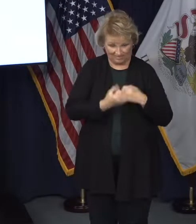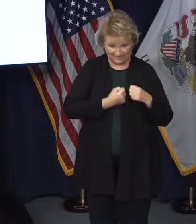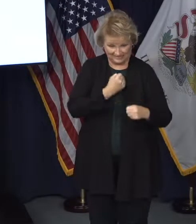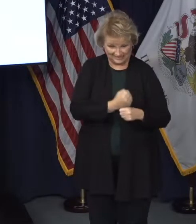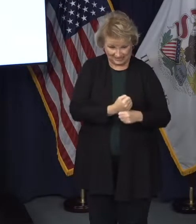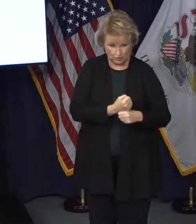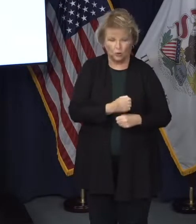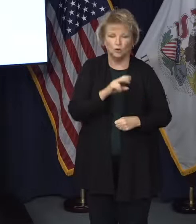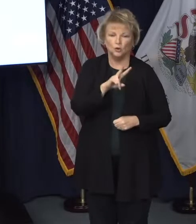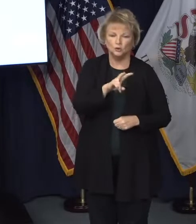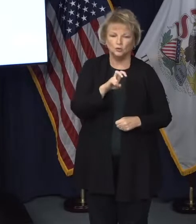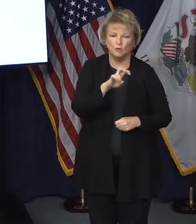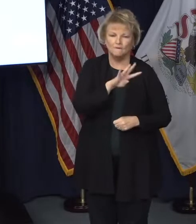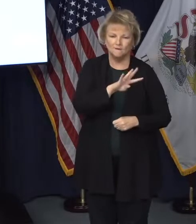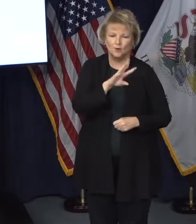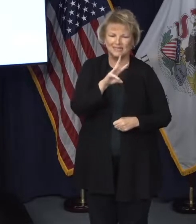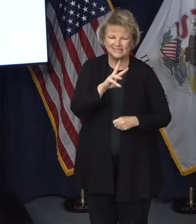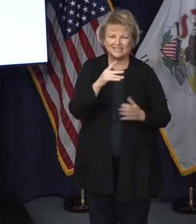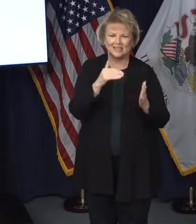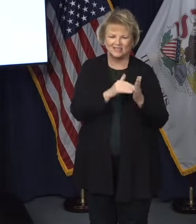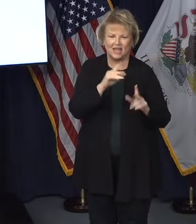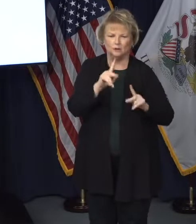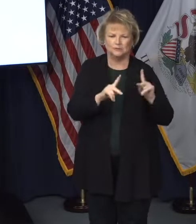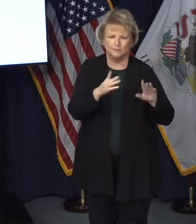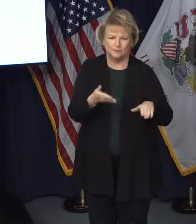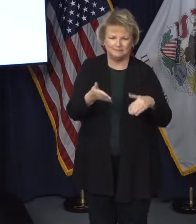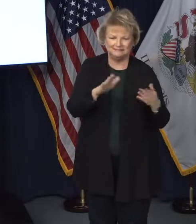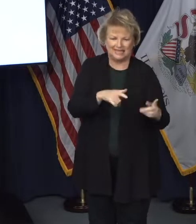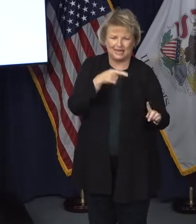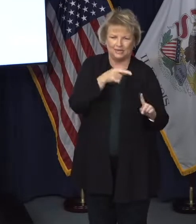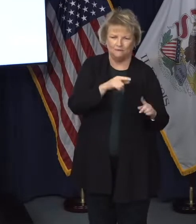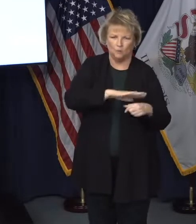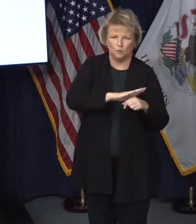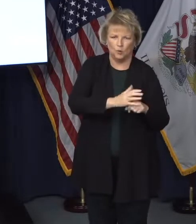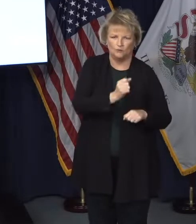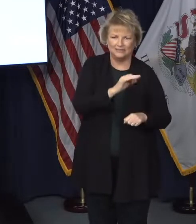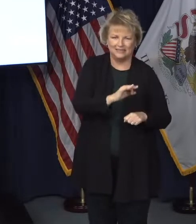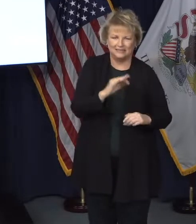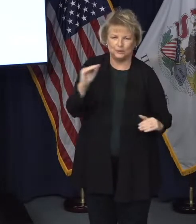than 246,000 deaths that are attributable to COVID-19.